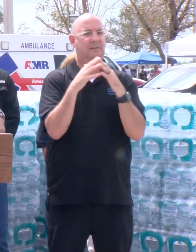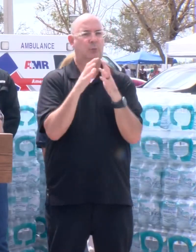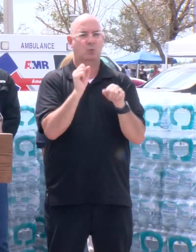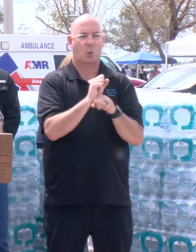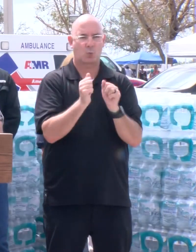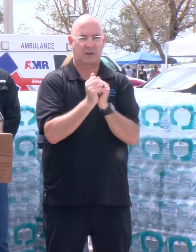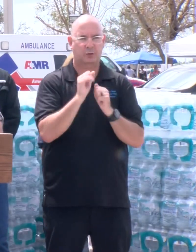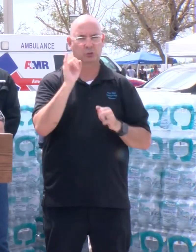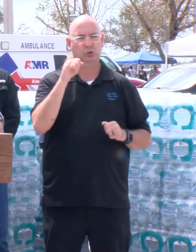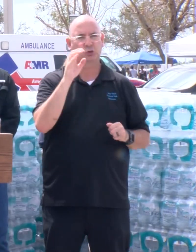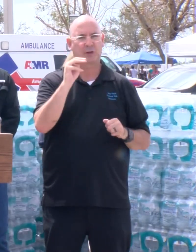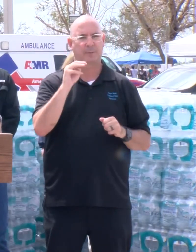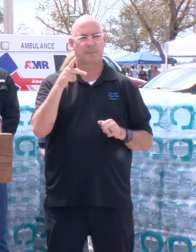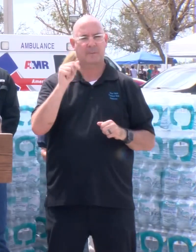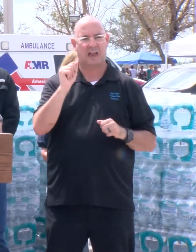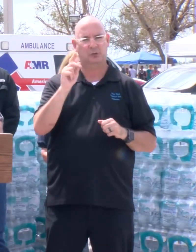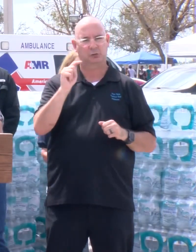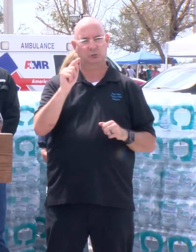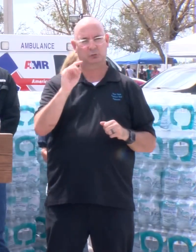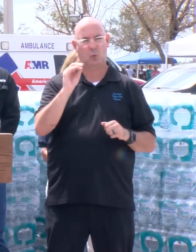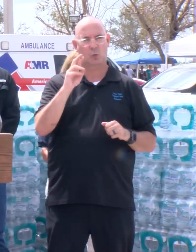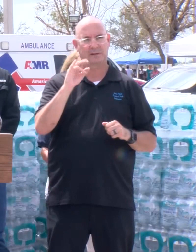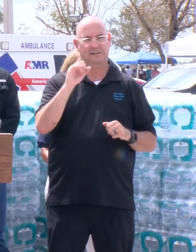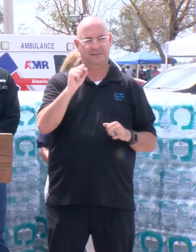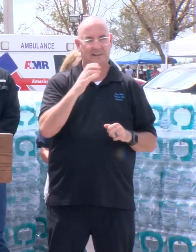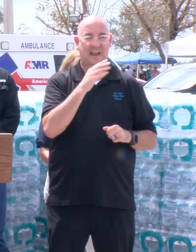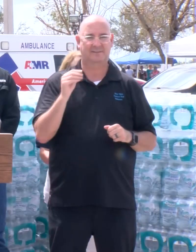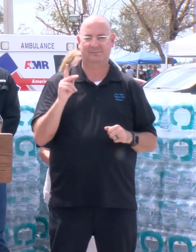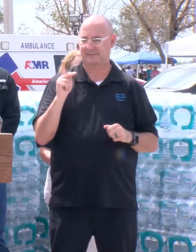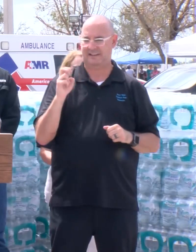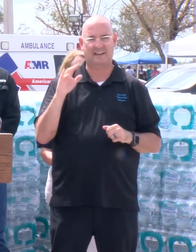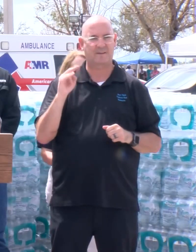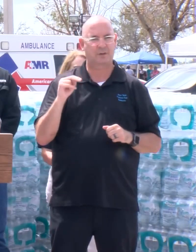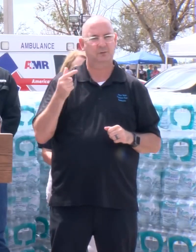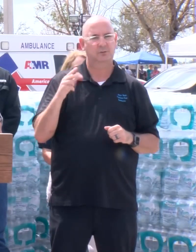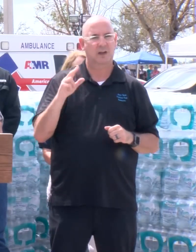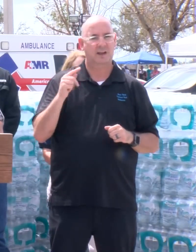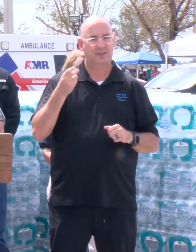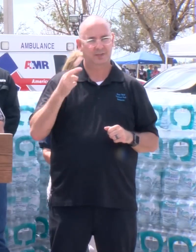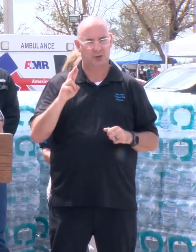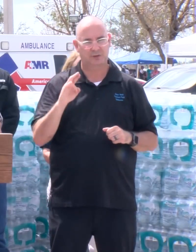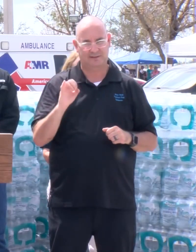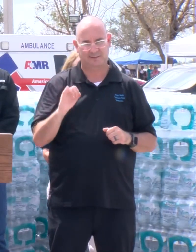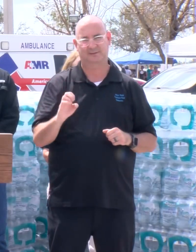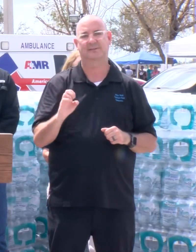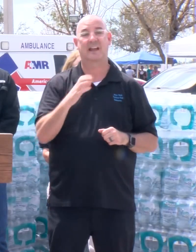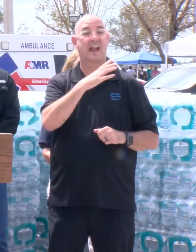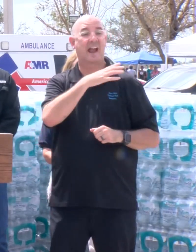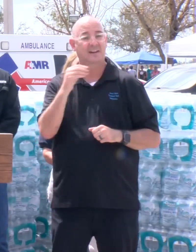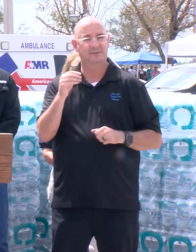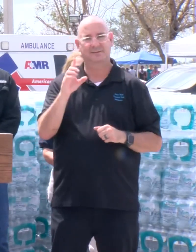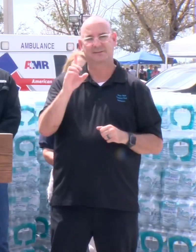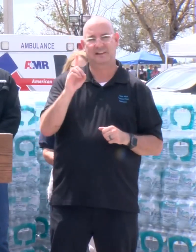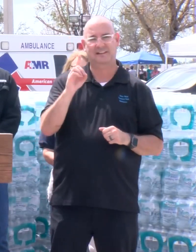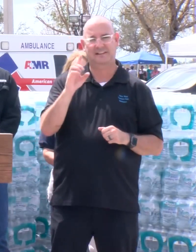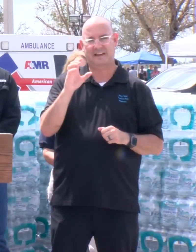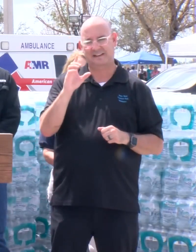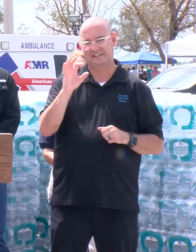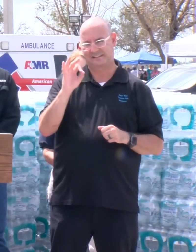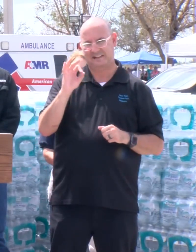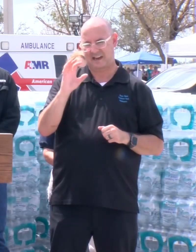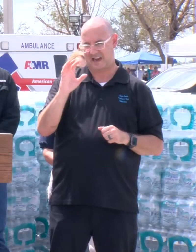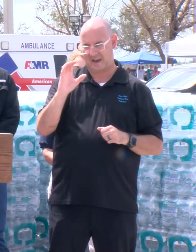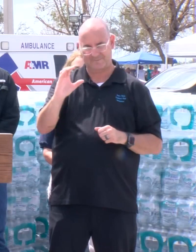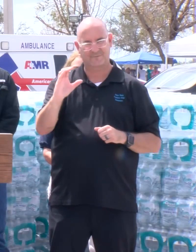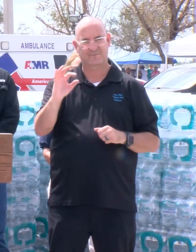Guthrie and his team, and also DCF through the HOPE coordinators that the First Lady spearheading, and all of our other